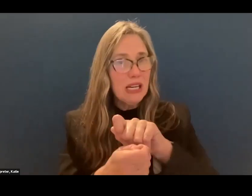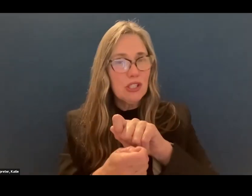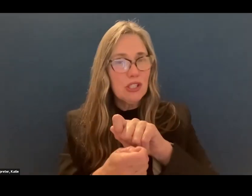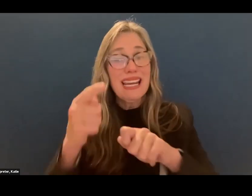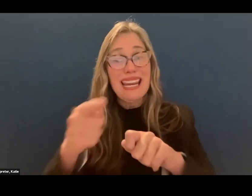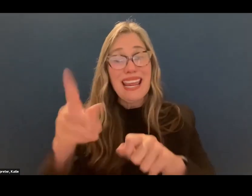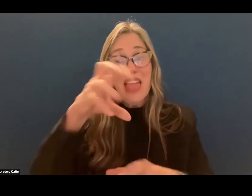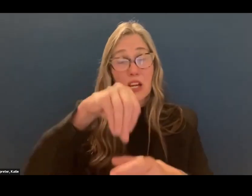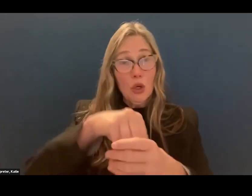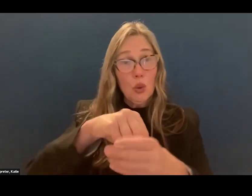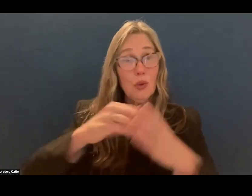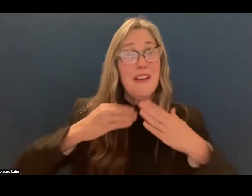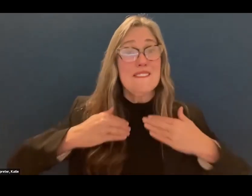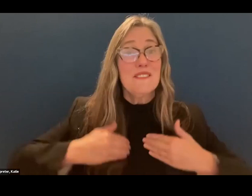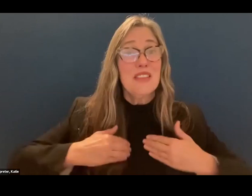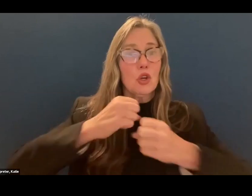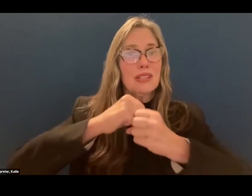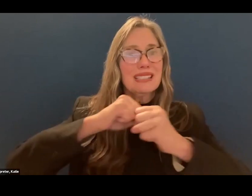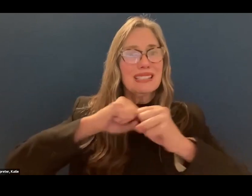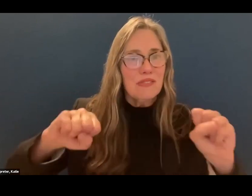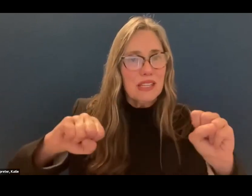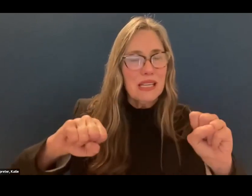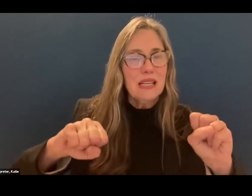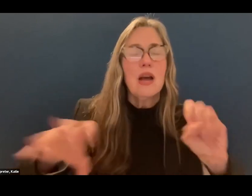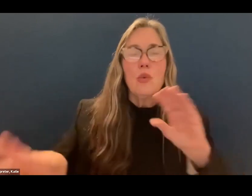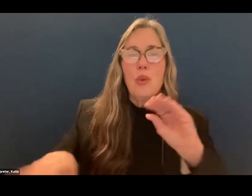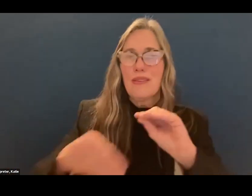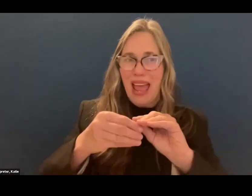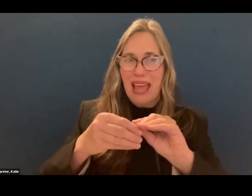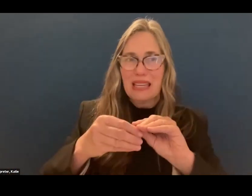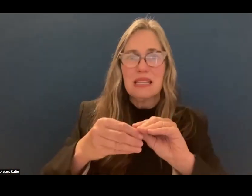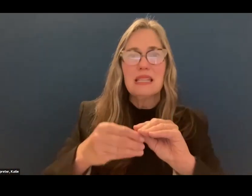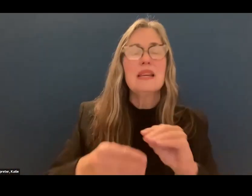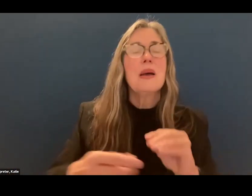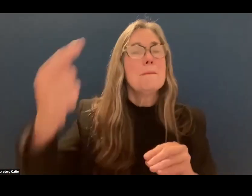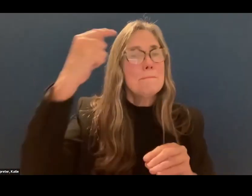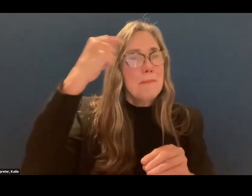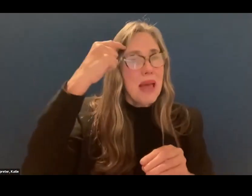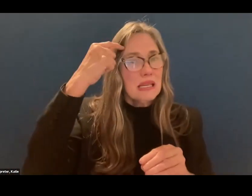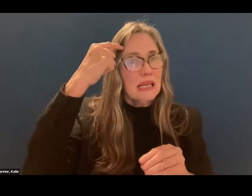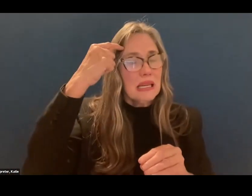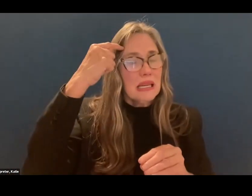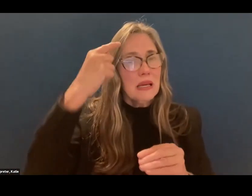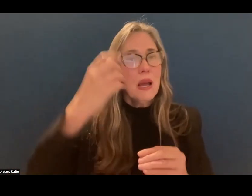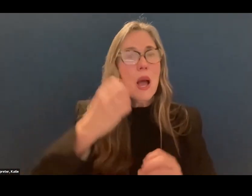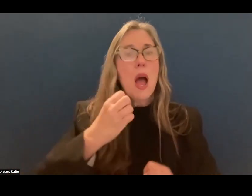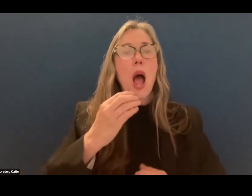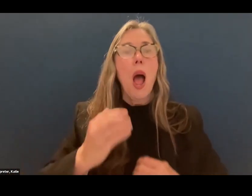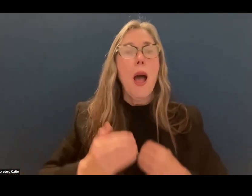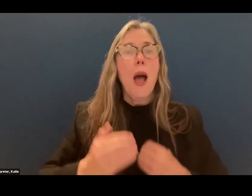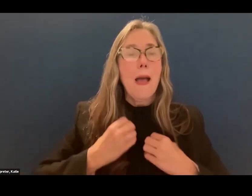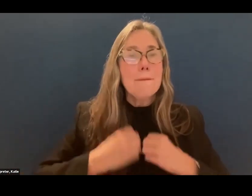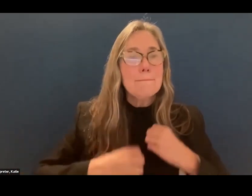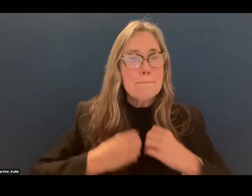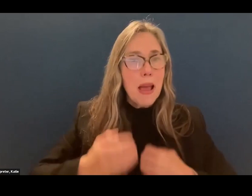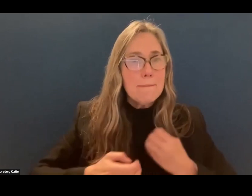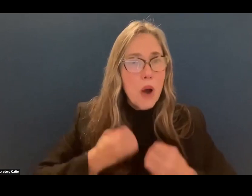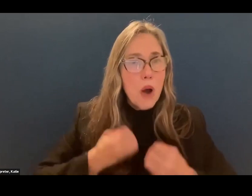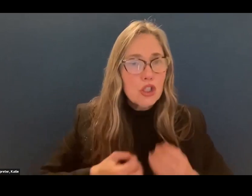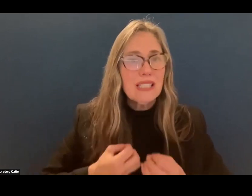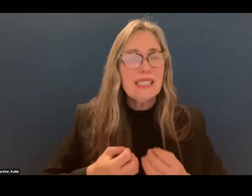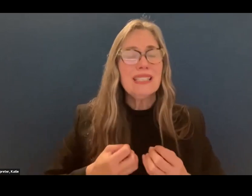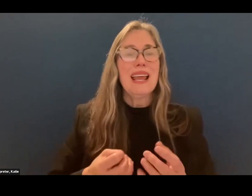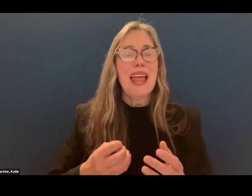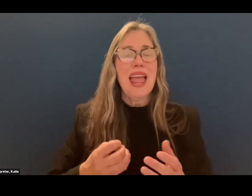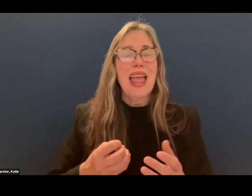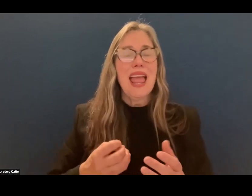that not only physical safety, but how are we ensure that kids are physically, mentally, emotionally, and socially safe on campus, and having